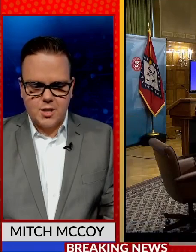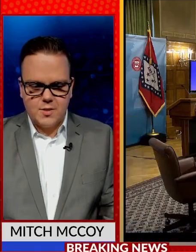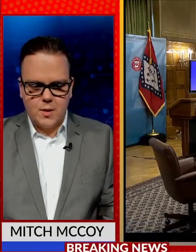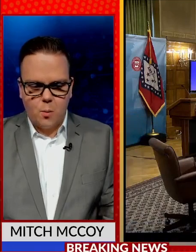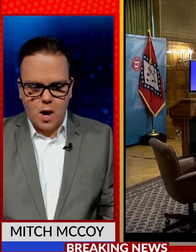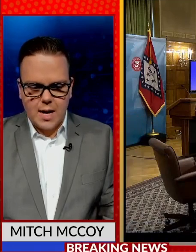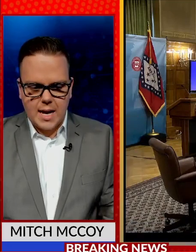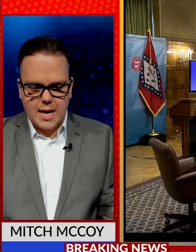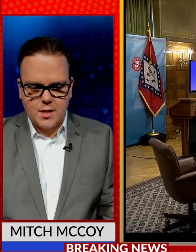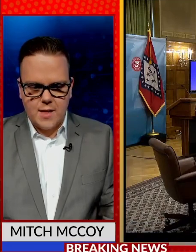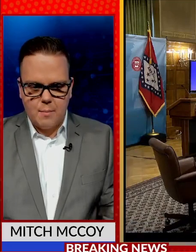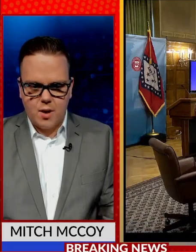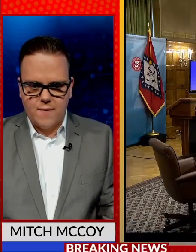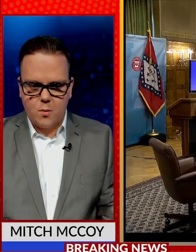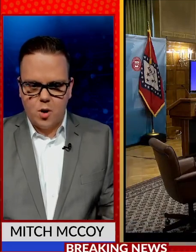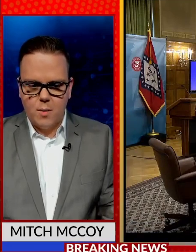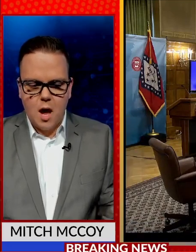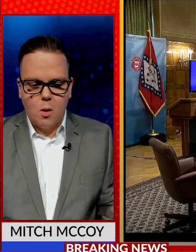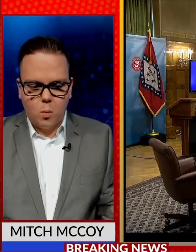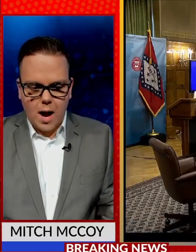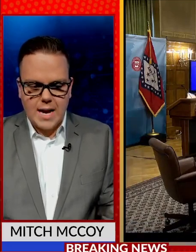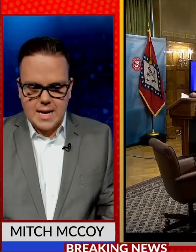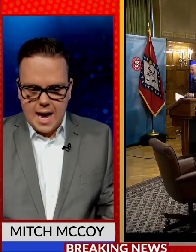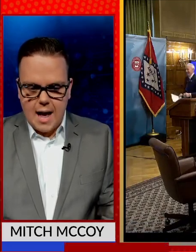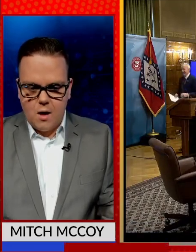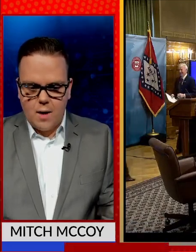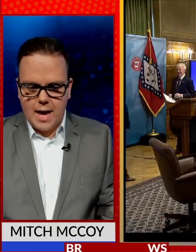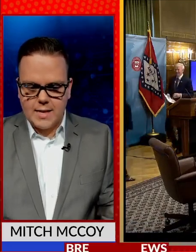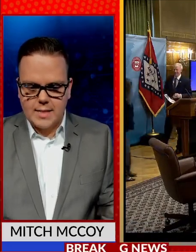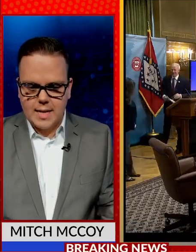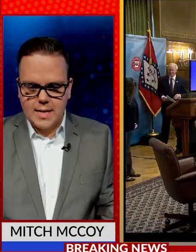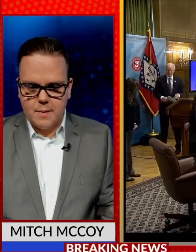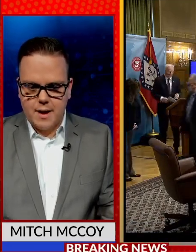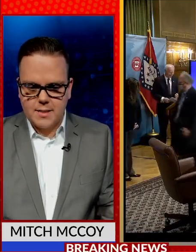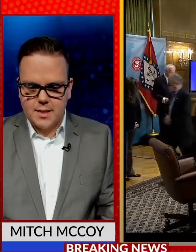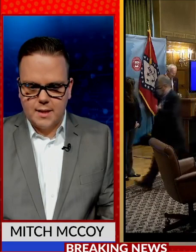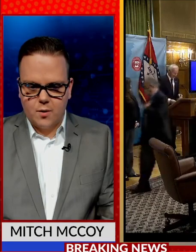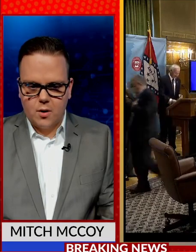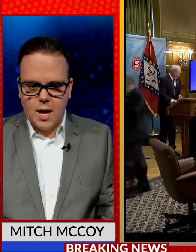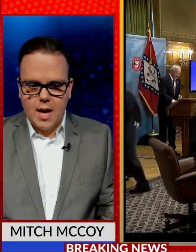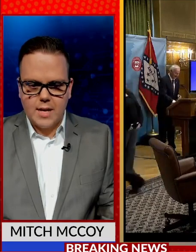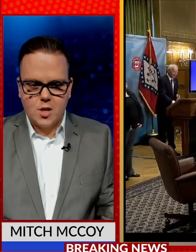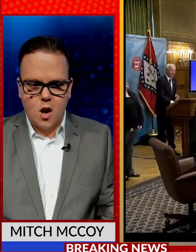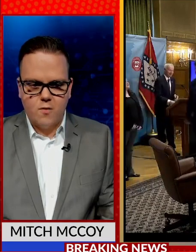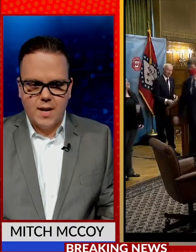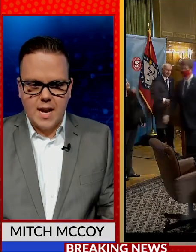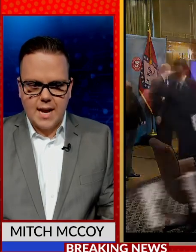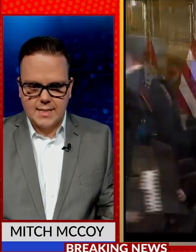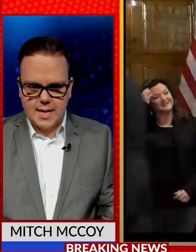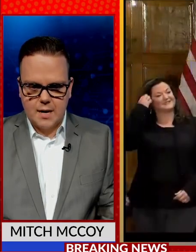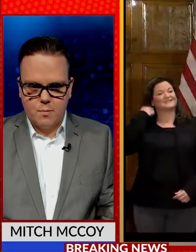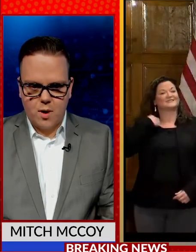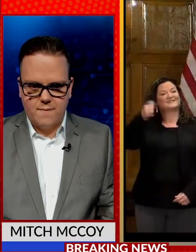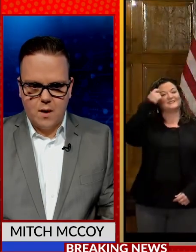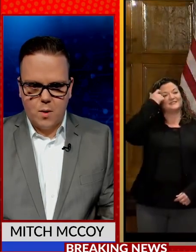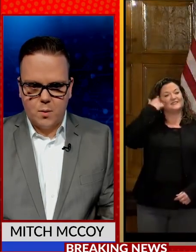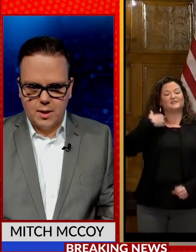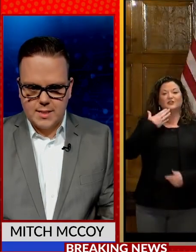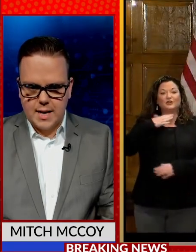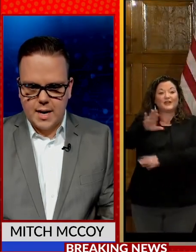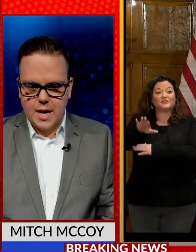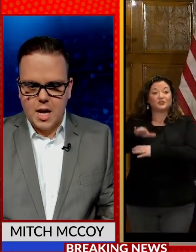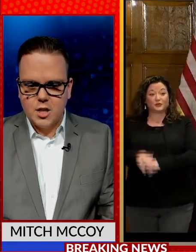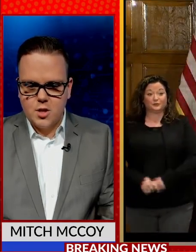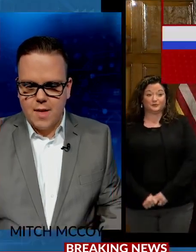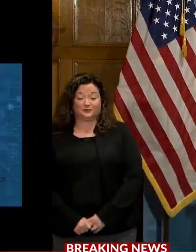Asa Hutchinson walking into that briefing room right now as he is about to deliver his COVID-19 briefing. We will